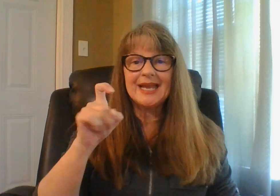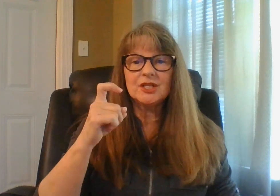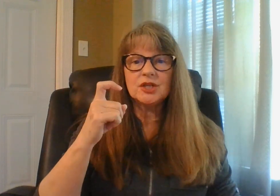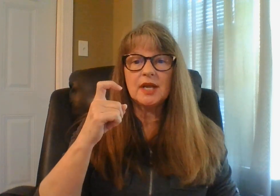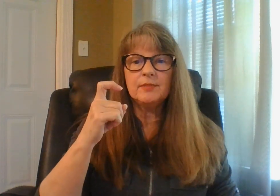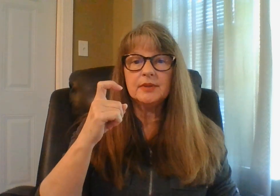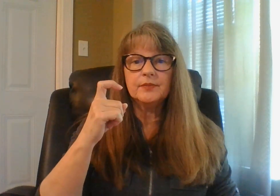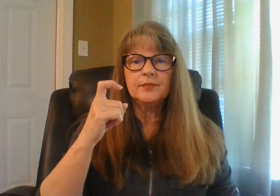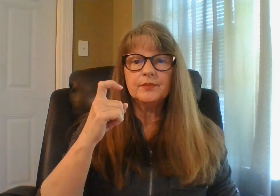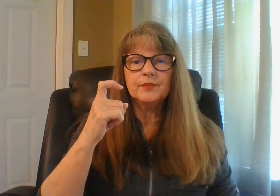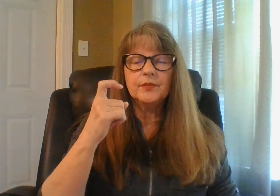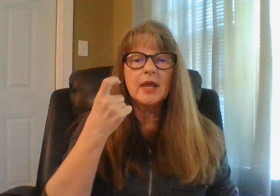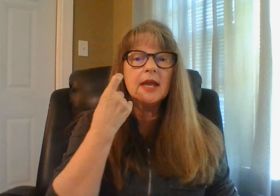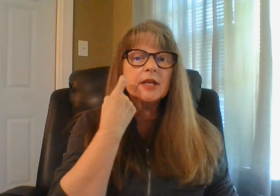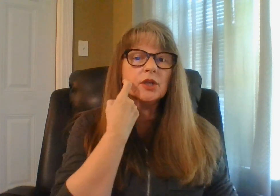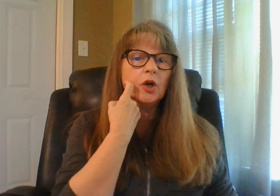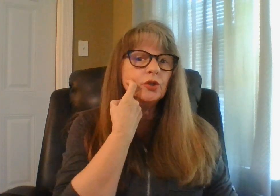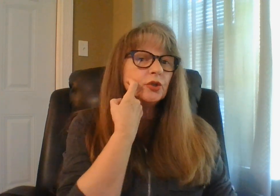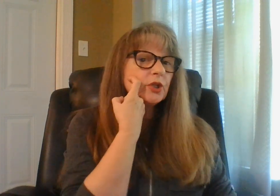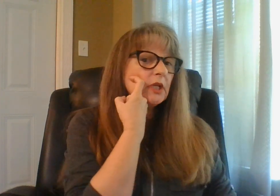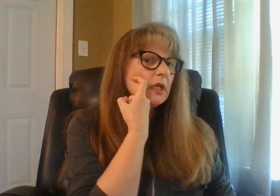hand shape. It's on your cheek.